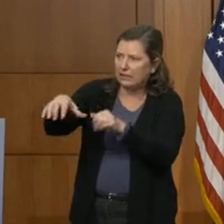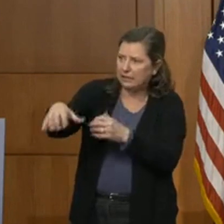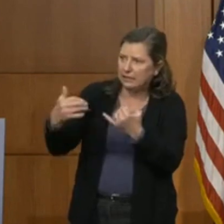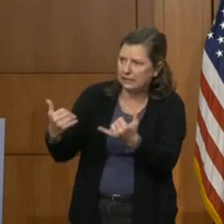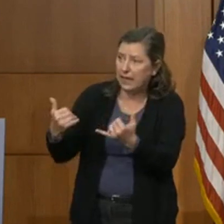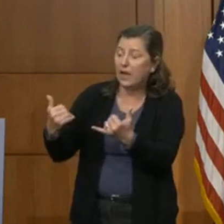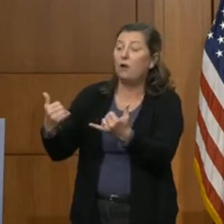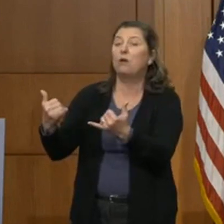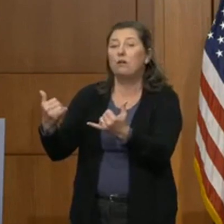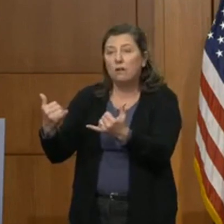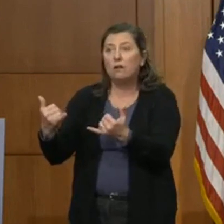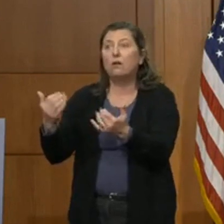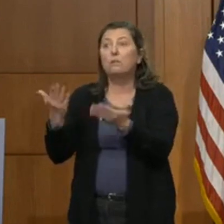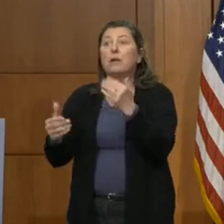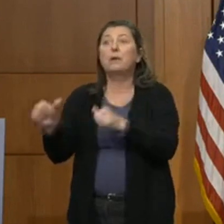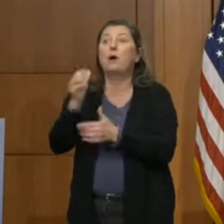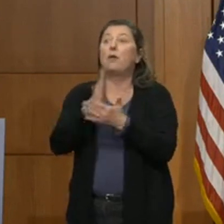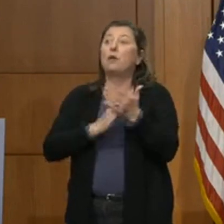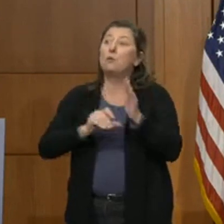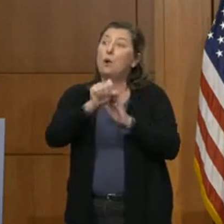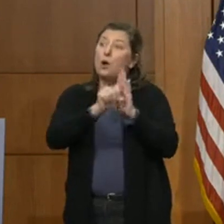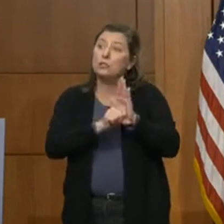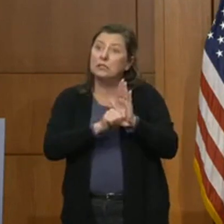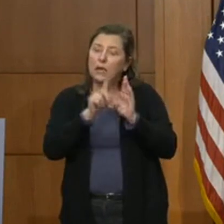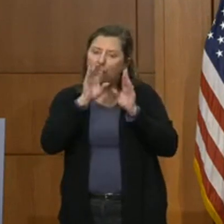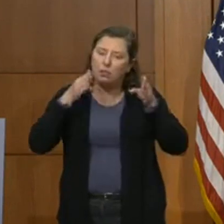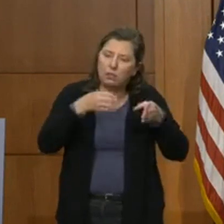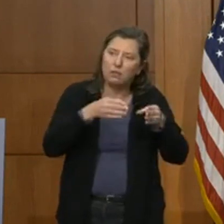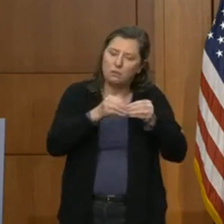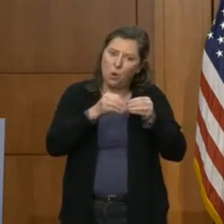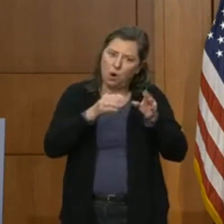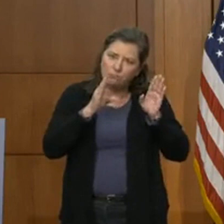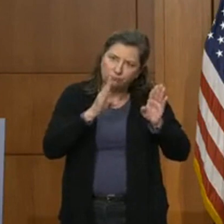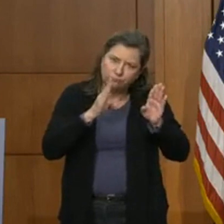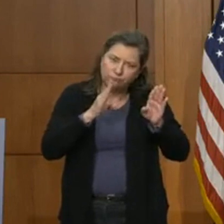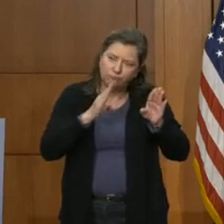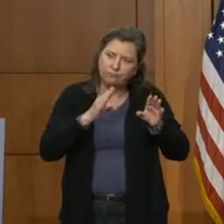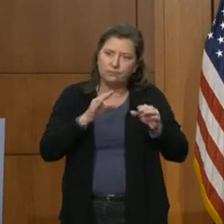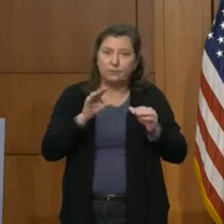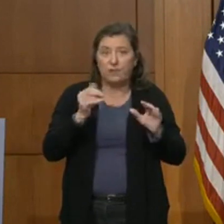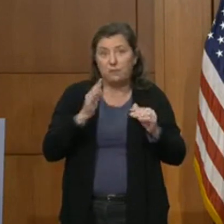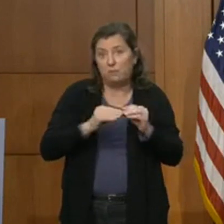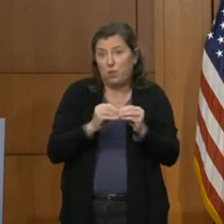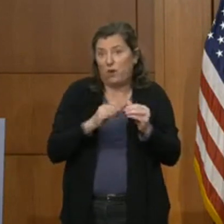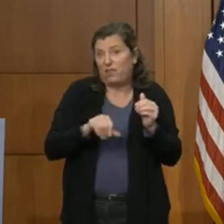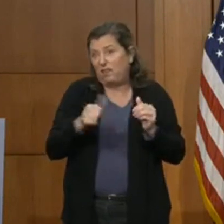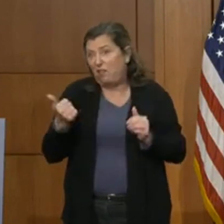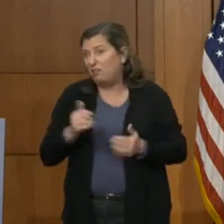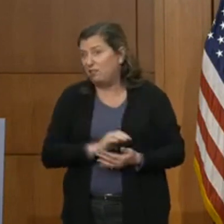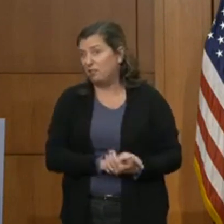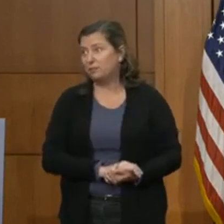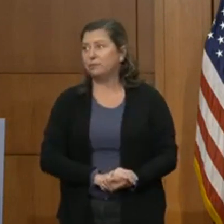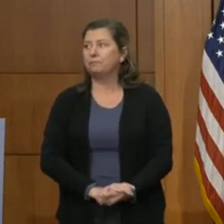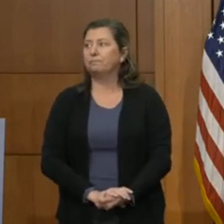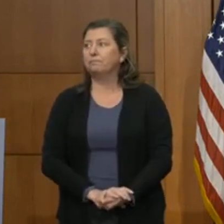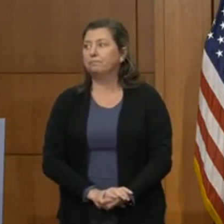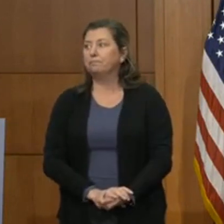particular areas of the state that will have to do more containment than in others. Thank you, Dr.